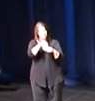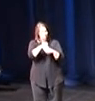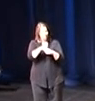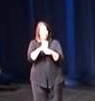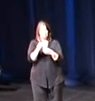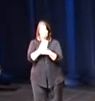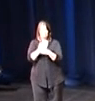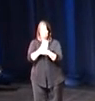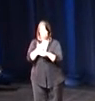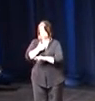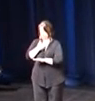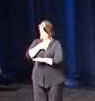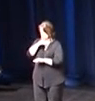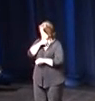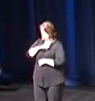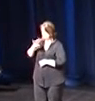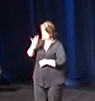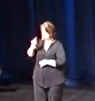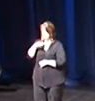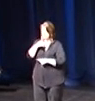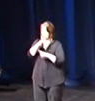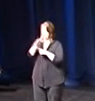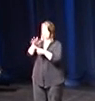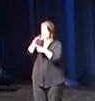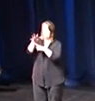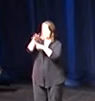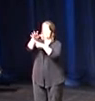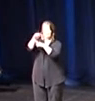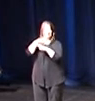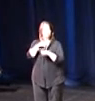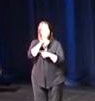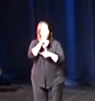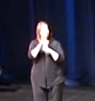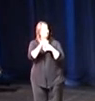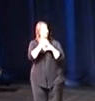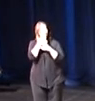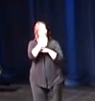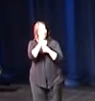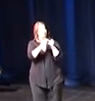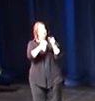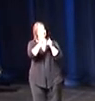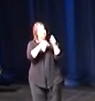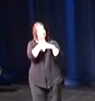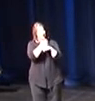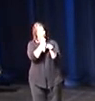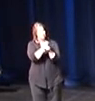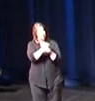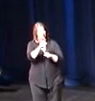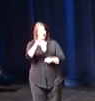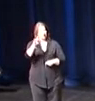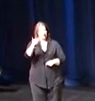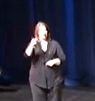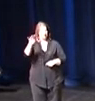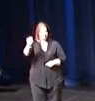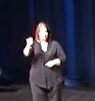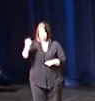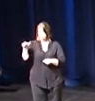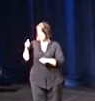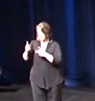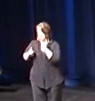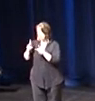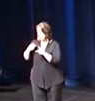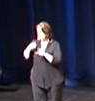was 7 years old, I'd go fly kites with other kids. I was very good at building and making kites. And other people thought that was